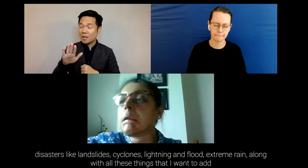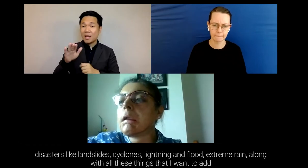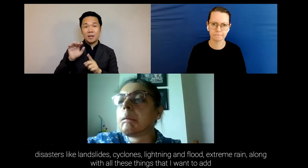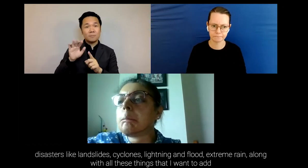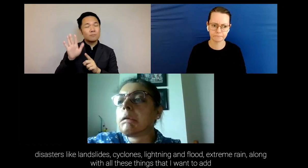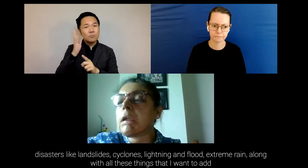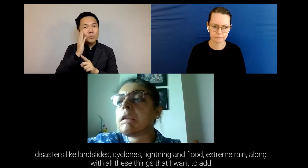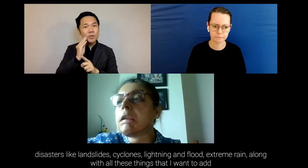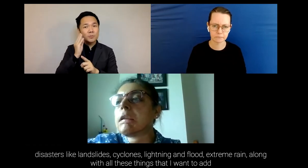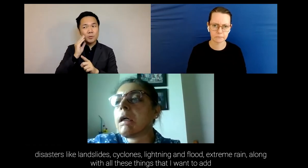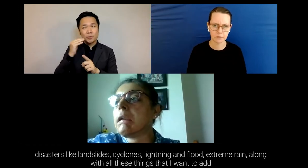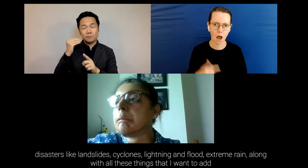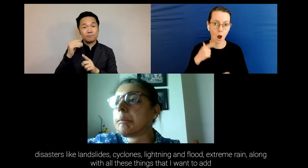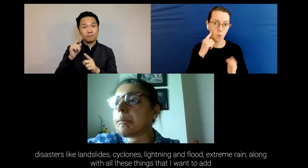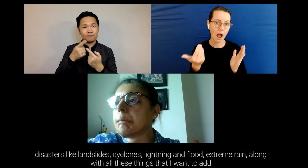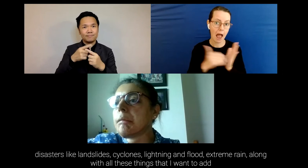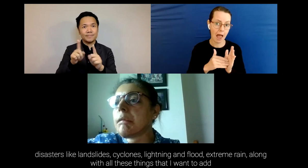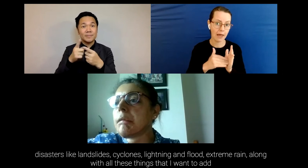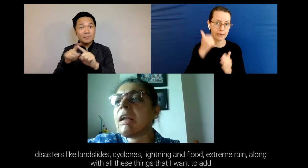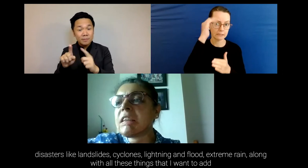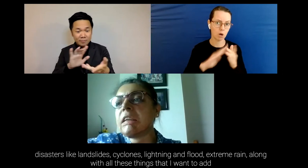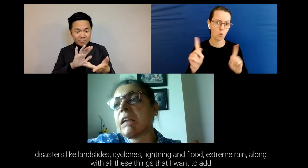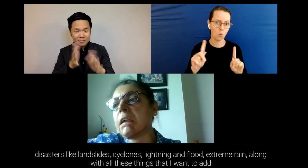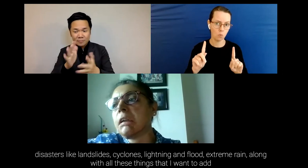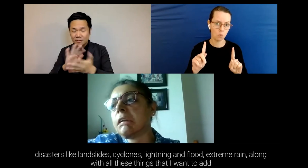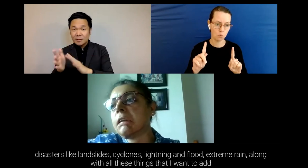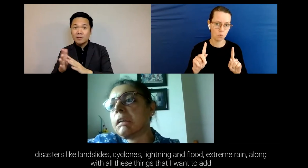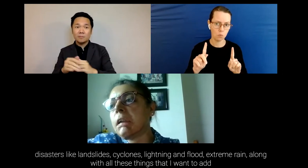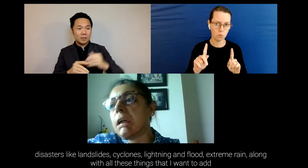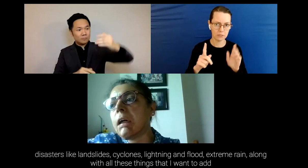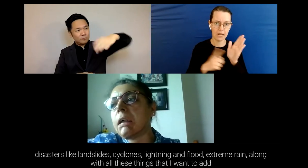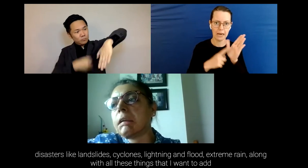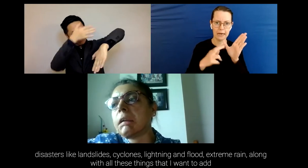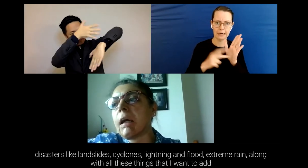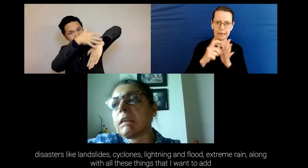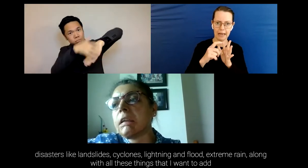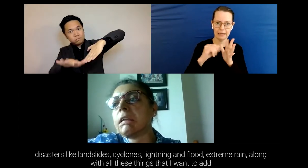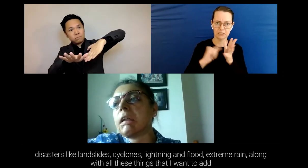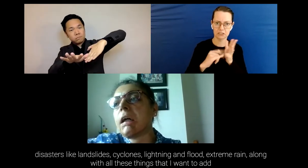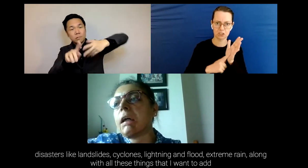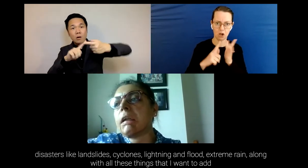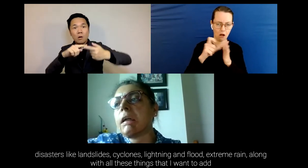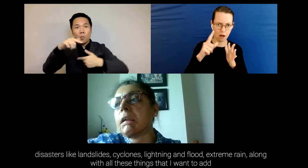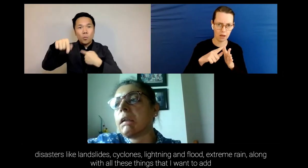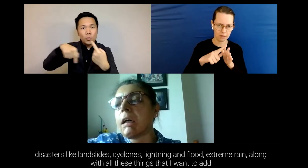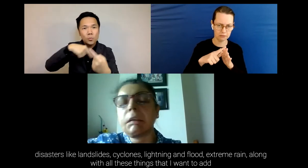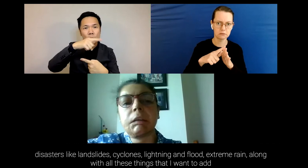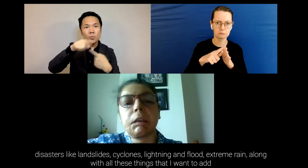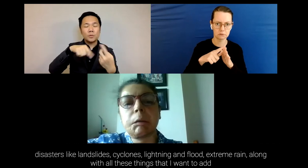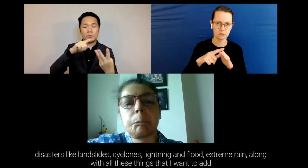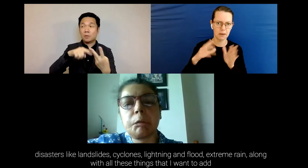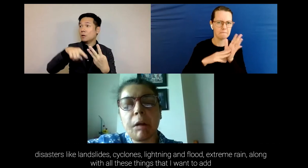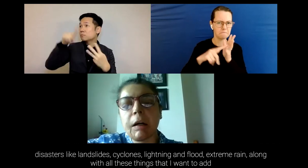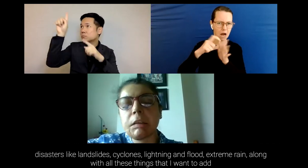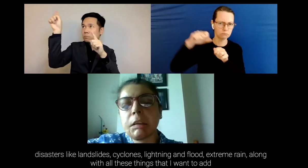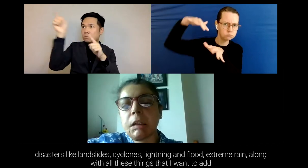other disasters like landslides, cyclone, lightnings, and